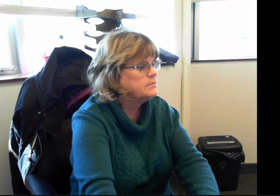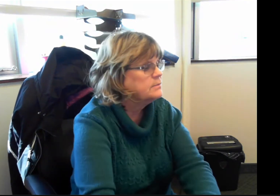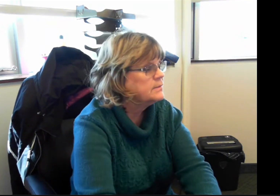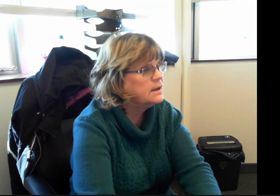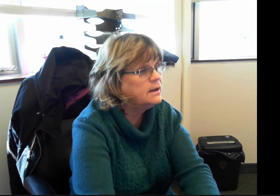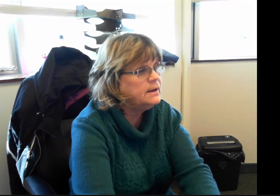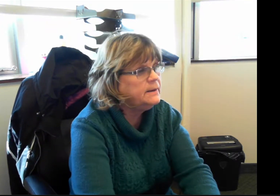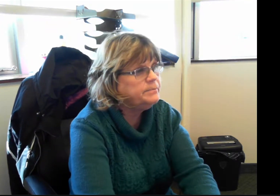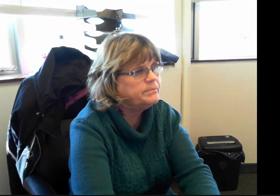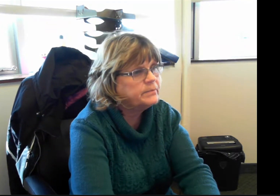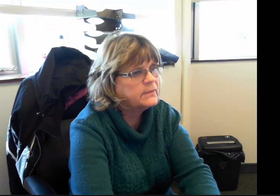Okay.